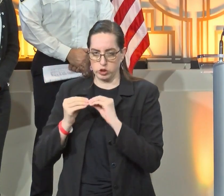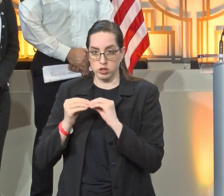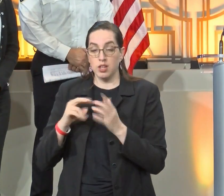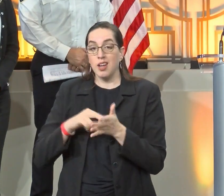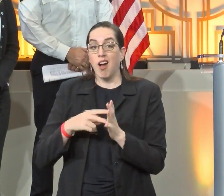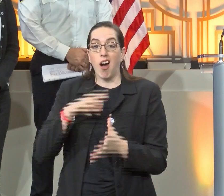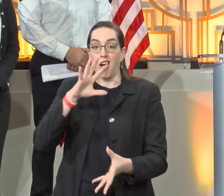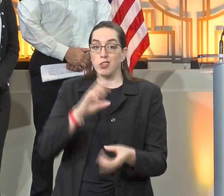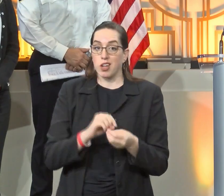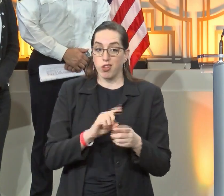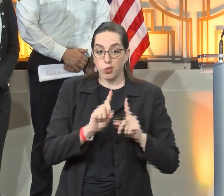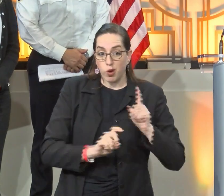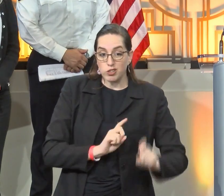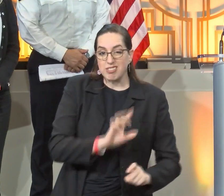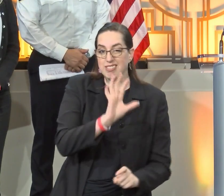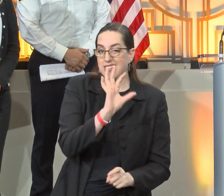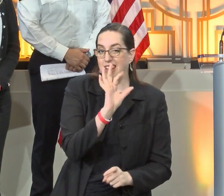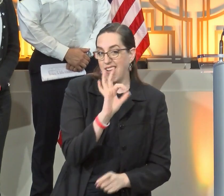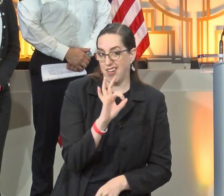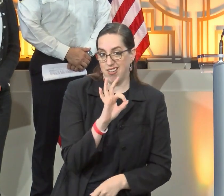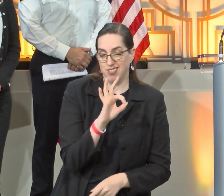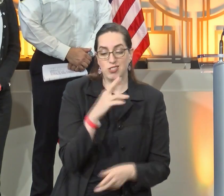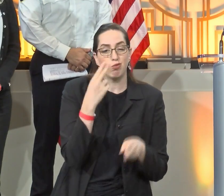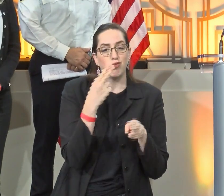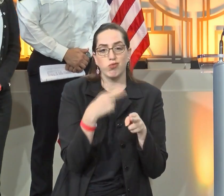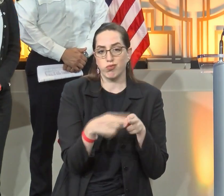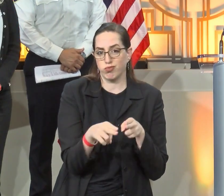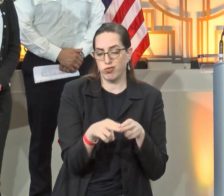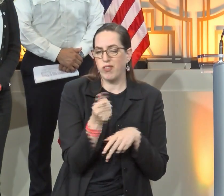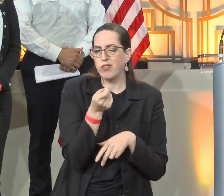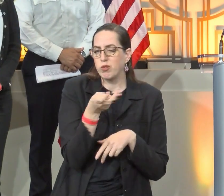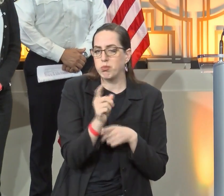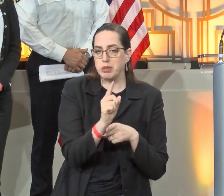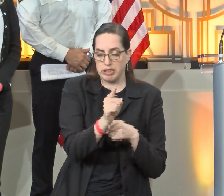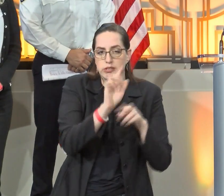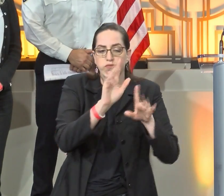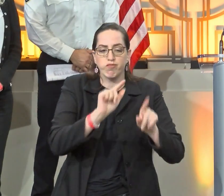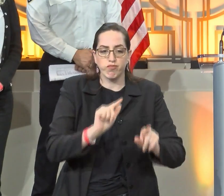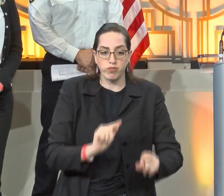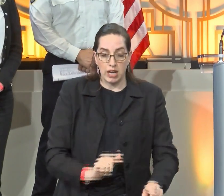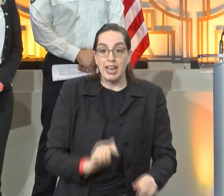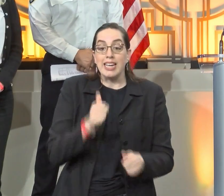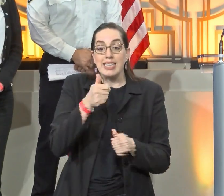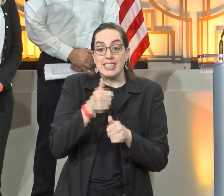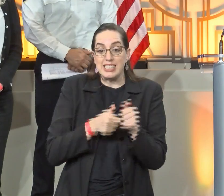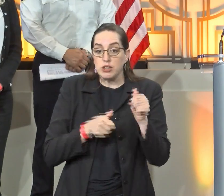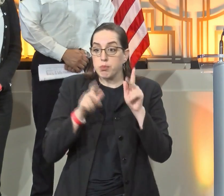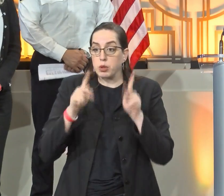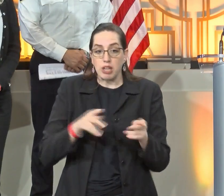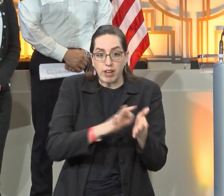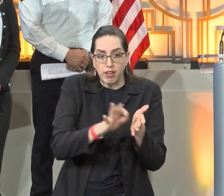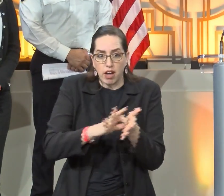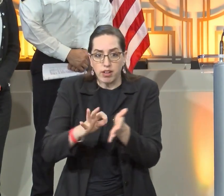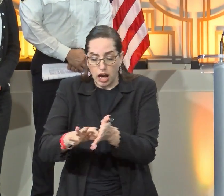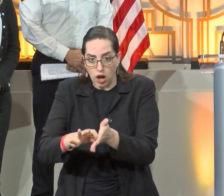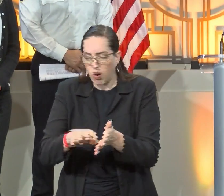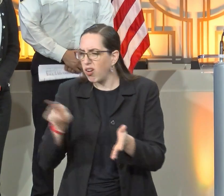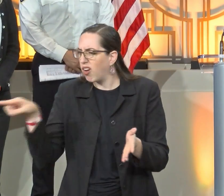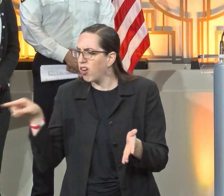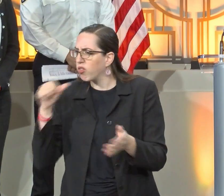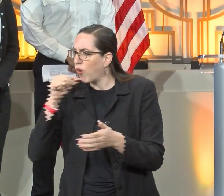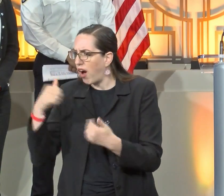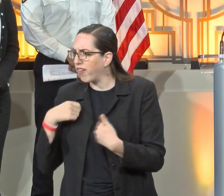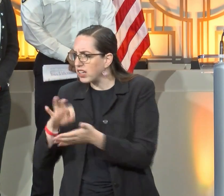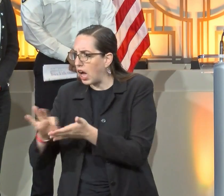9 questions. It takes only a few minutes. And for each person who goes unaccounted, Houston